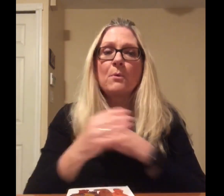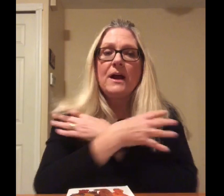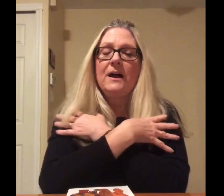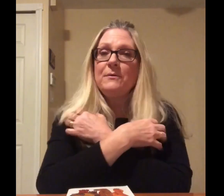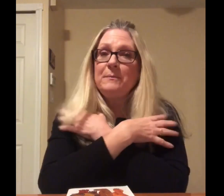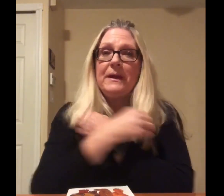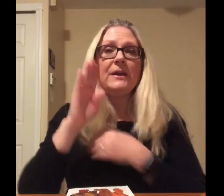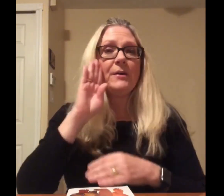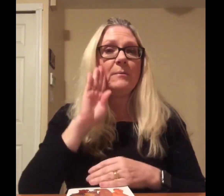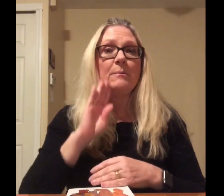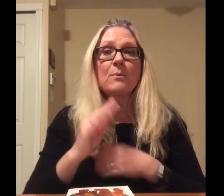Brown bear,